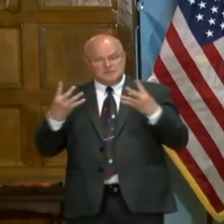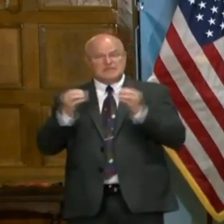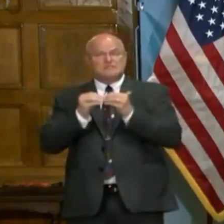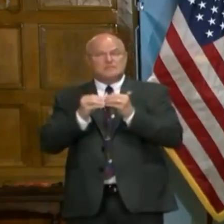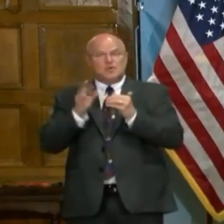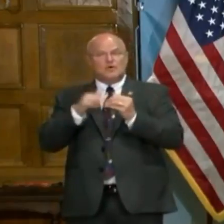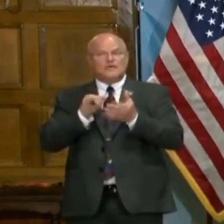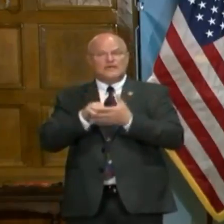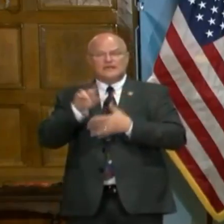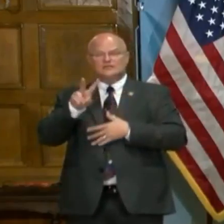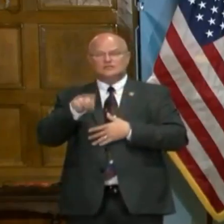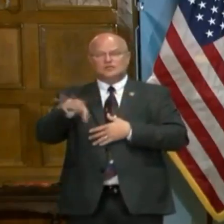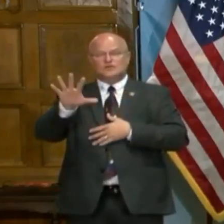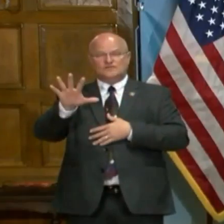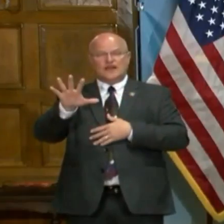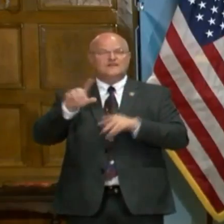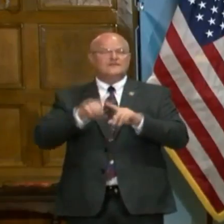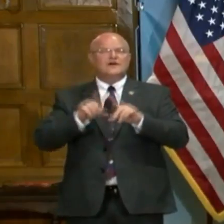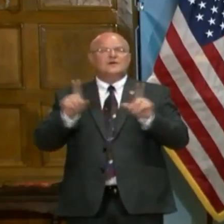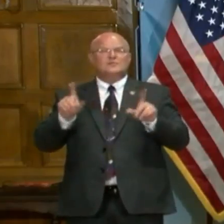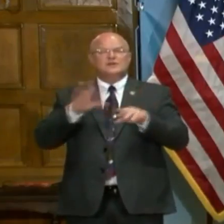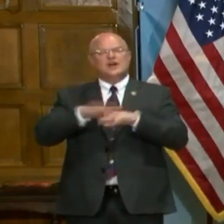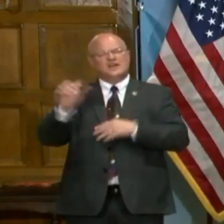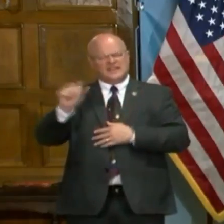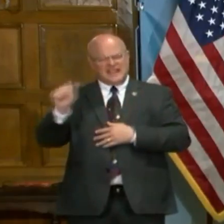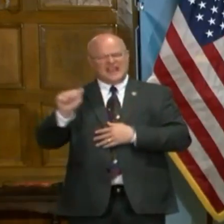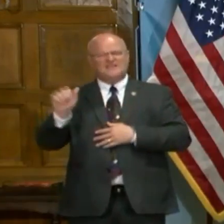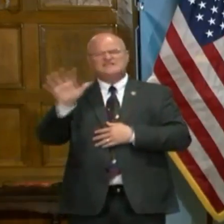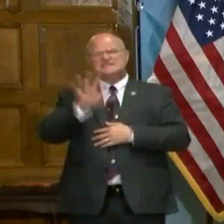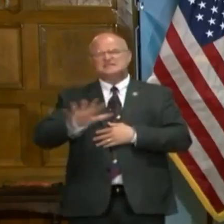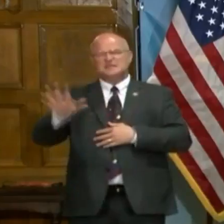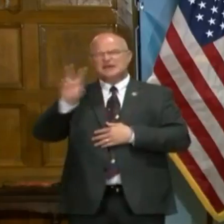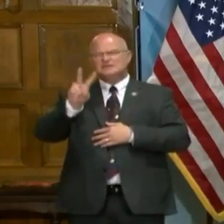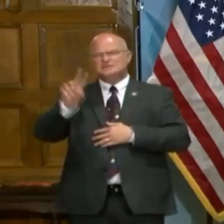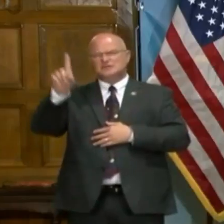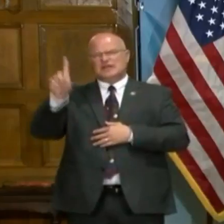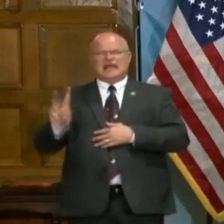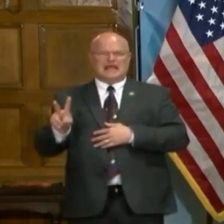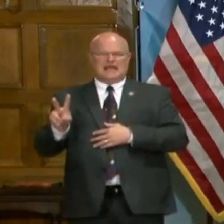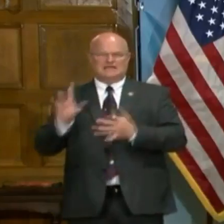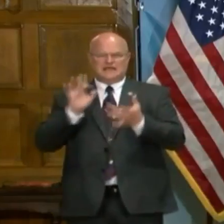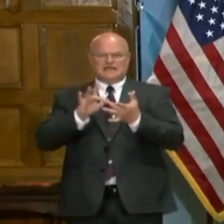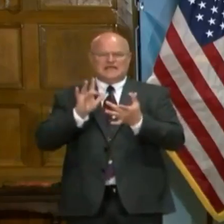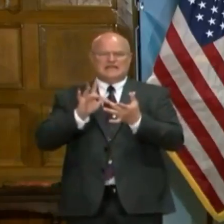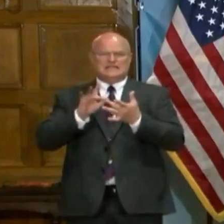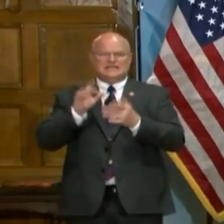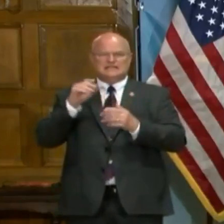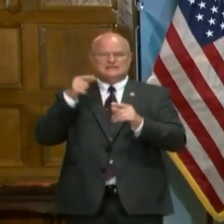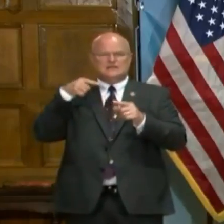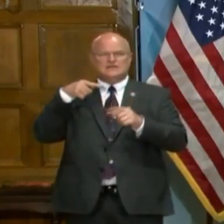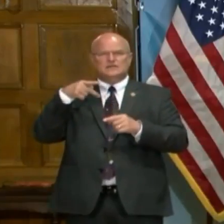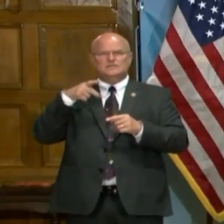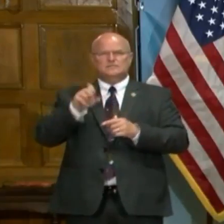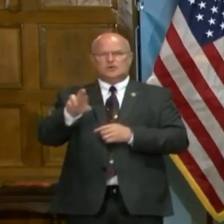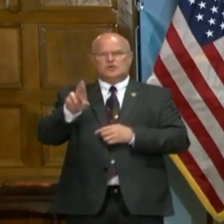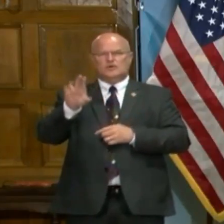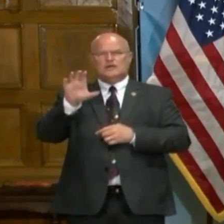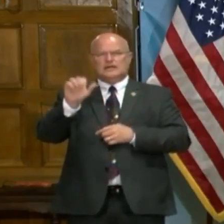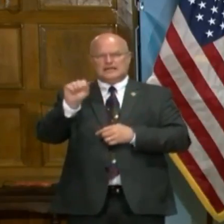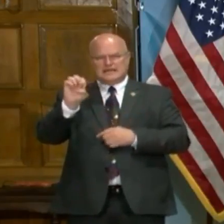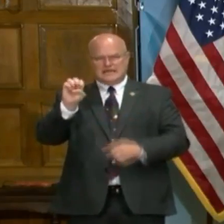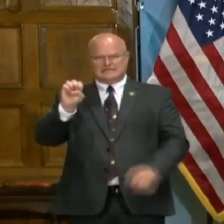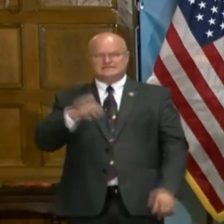than 2.5, but on average, we're having about 2.5 contacts per case.